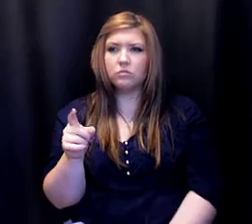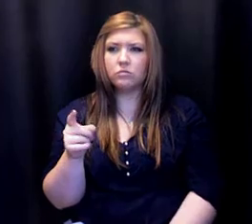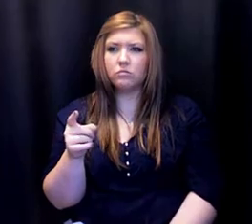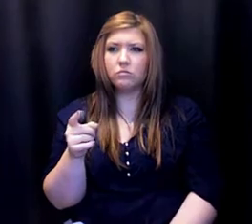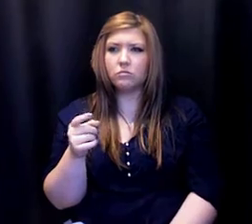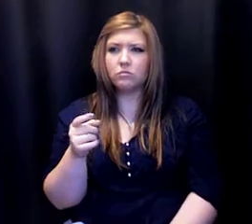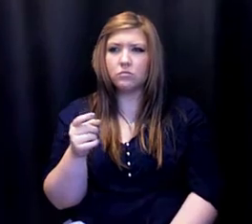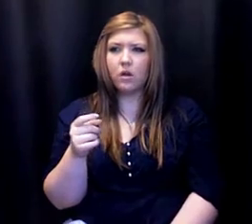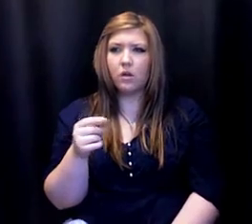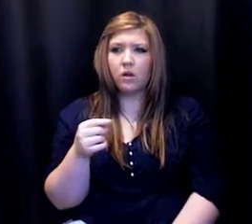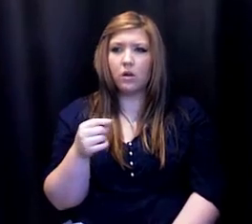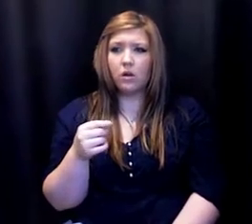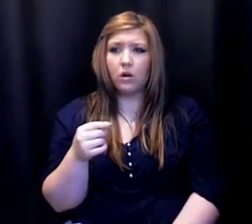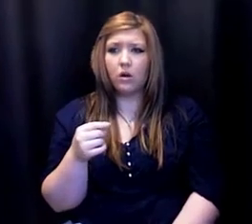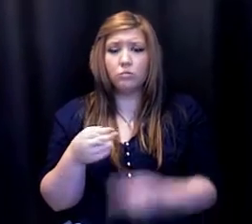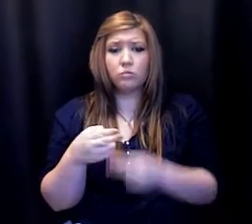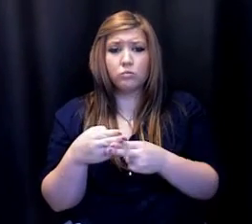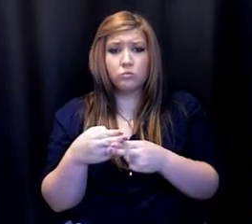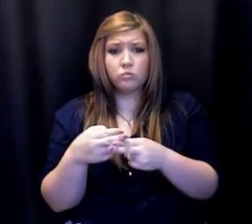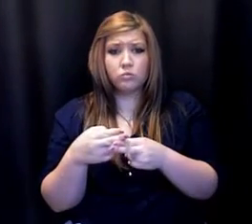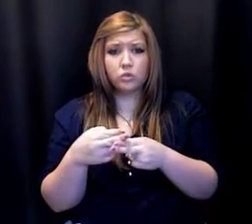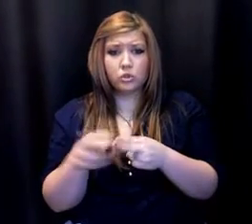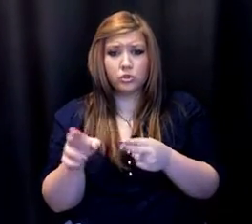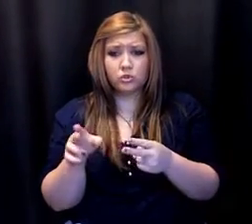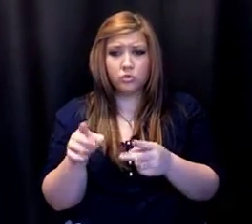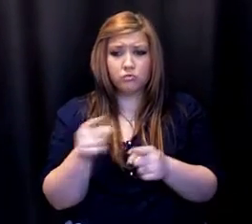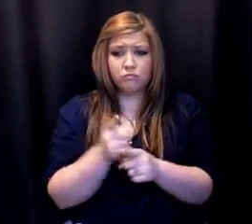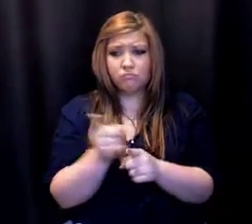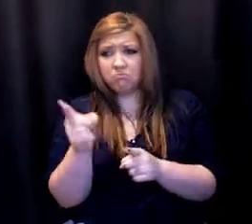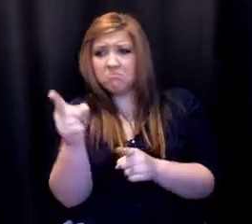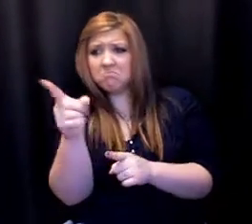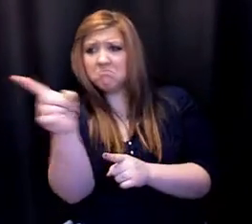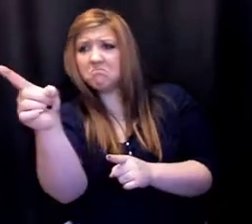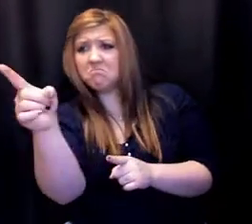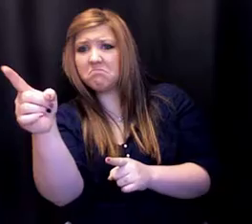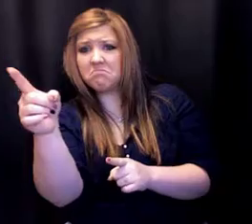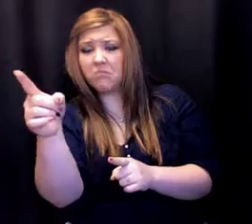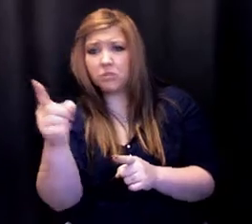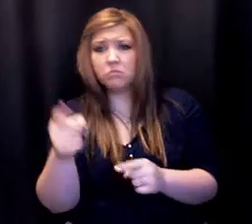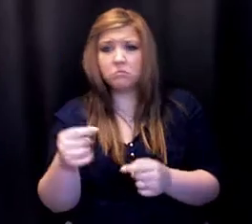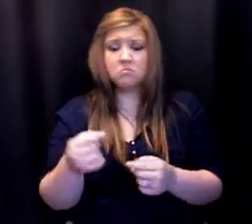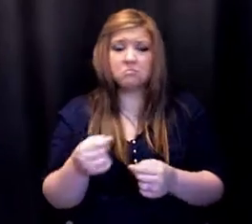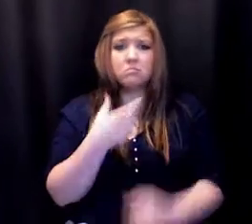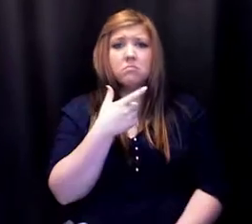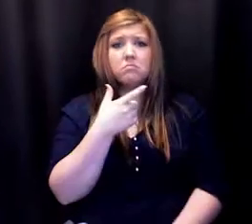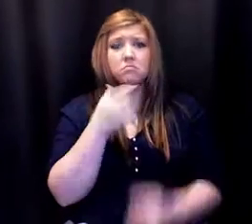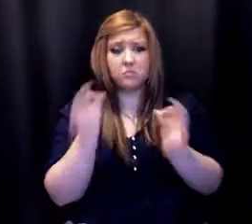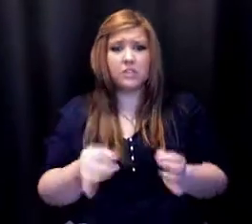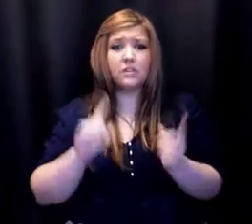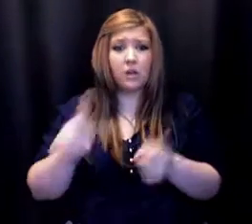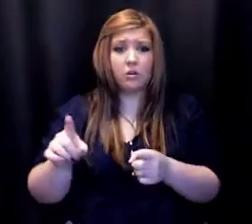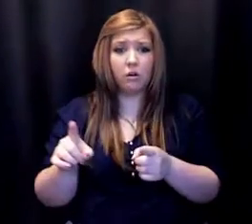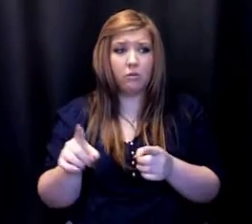of our path, so we decided, what the heck, we're going to take a look. And it was well worth it. We drove through this